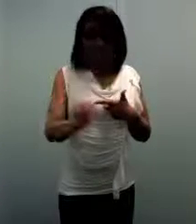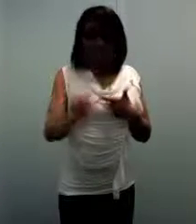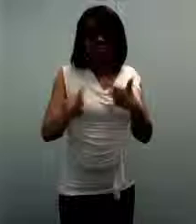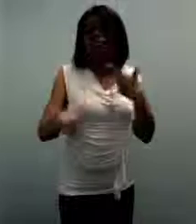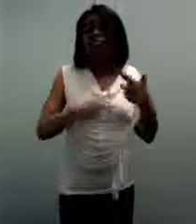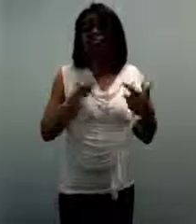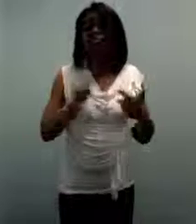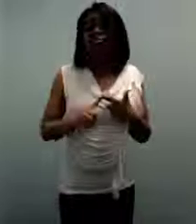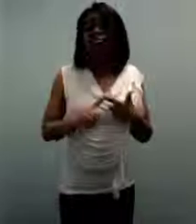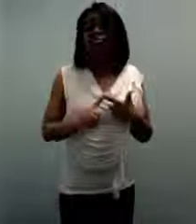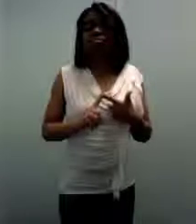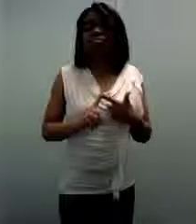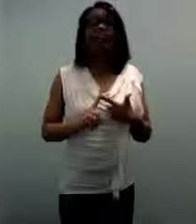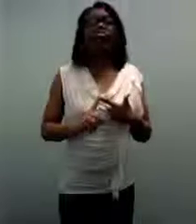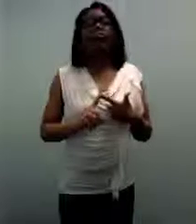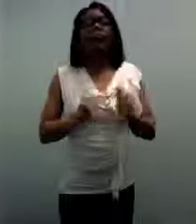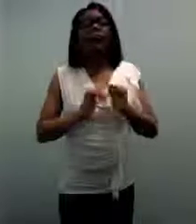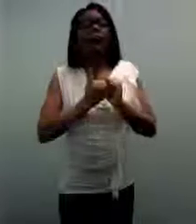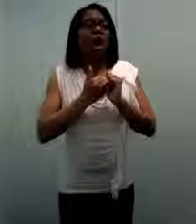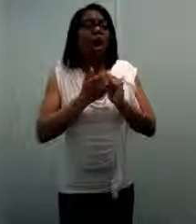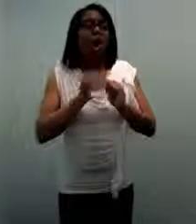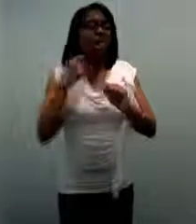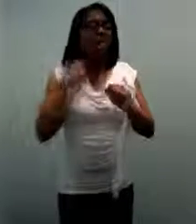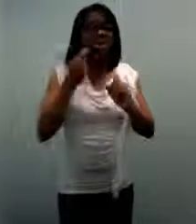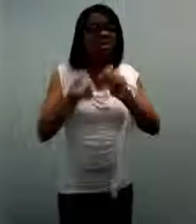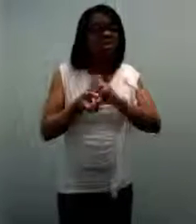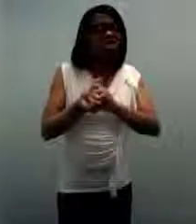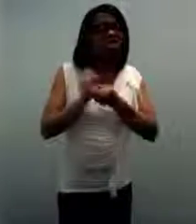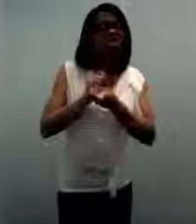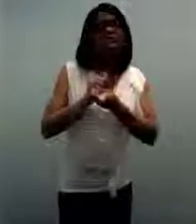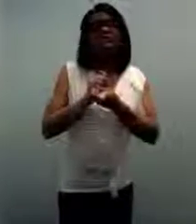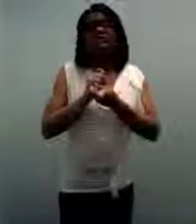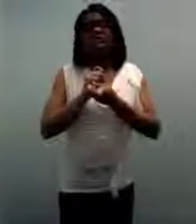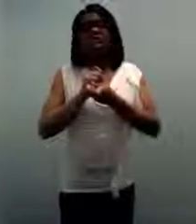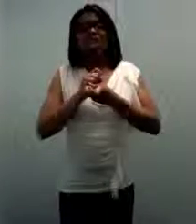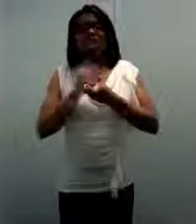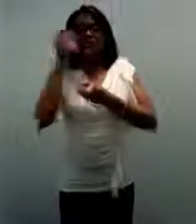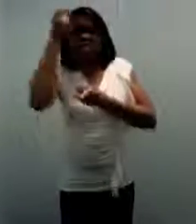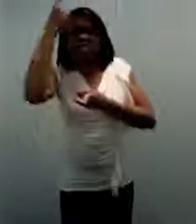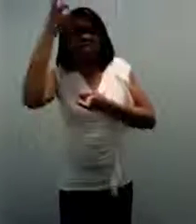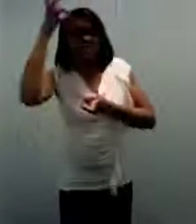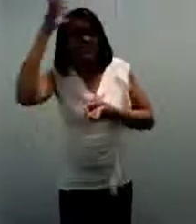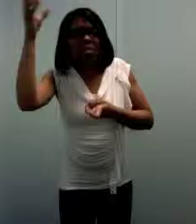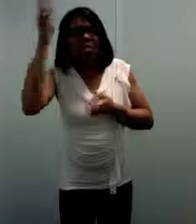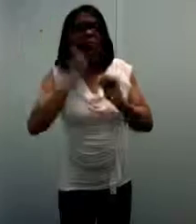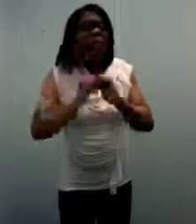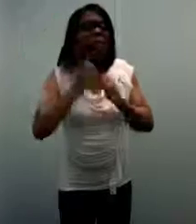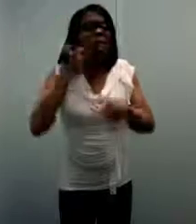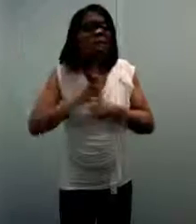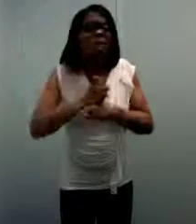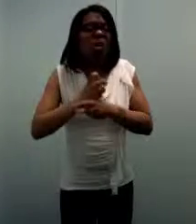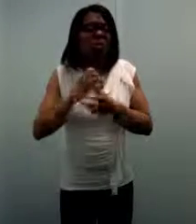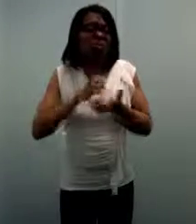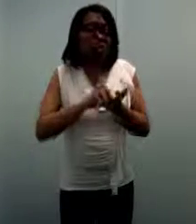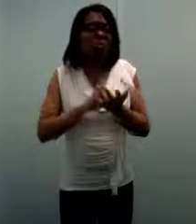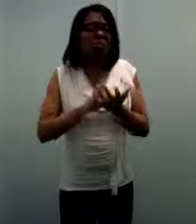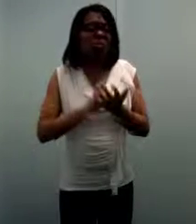But now we can reorder it by how difficult it is to understand the concepts, however hard the calculating. So calculus has traditionally been taught